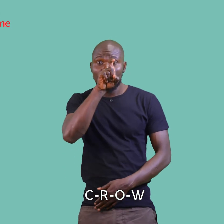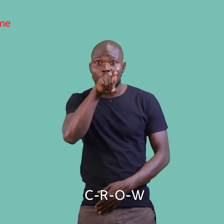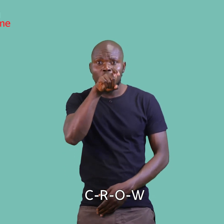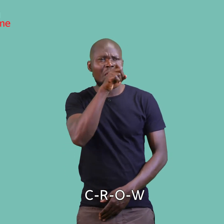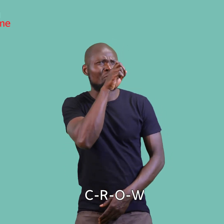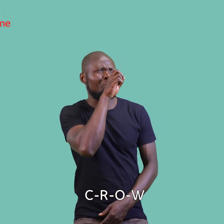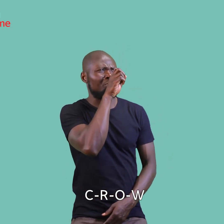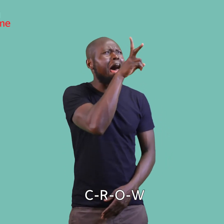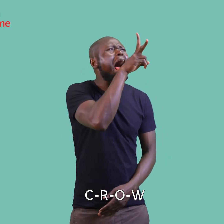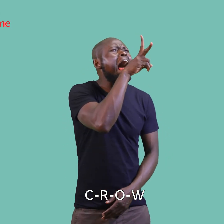Crow.